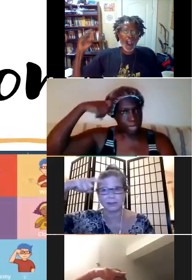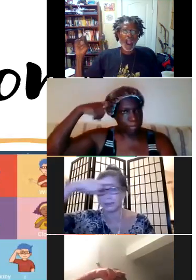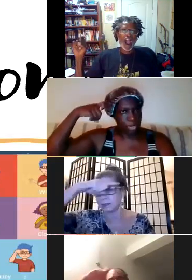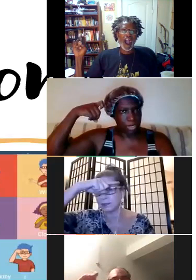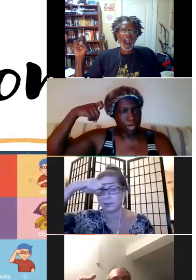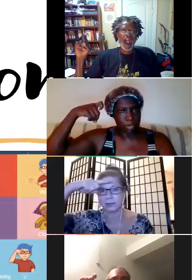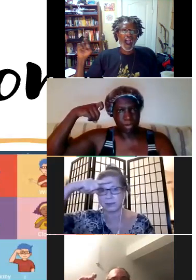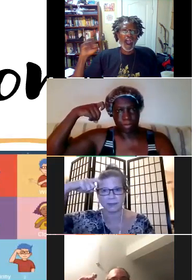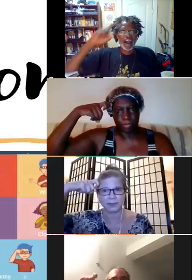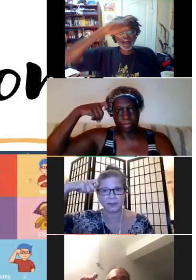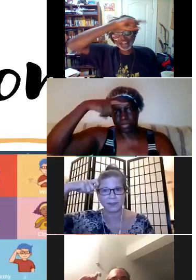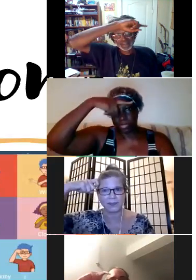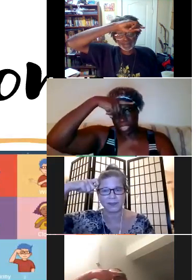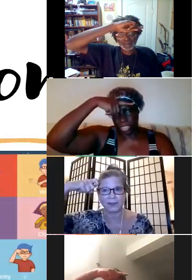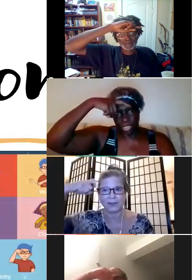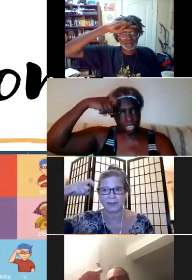Summer.